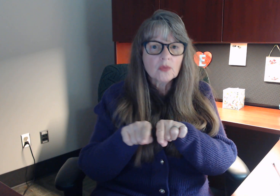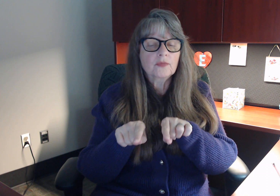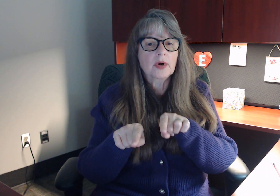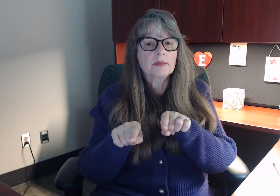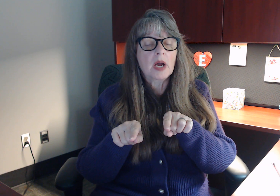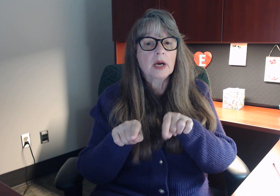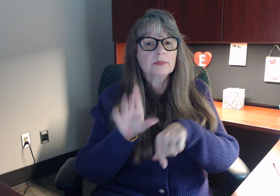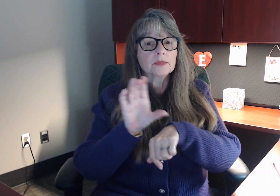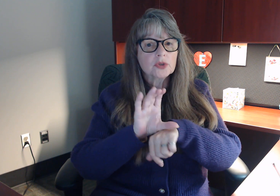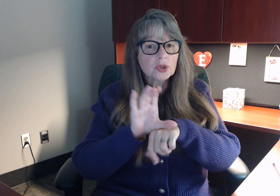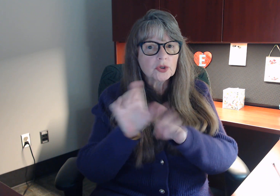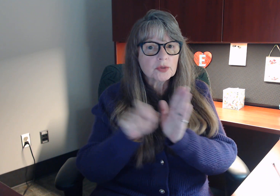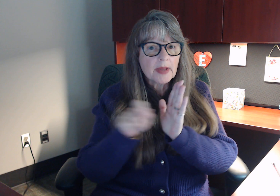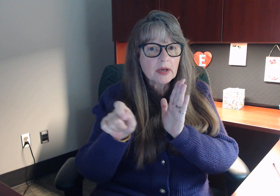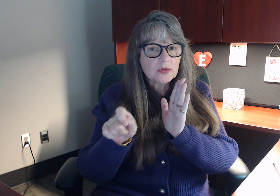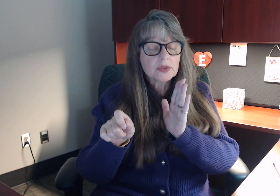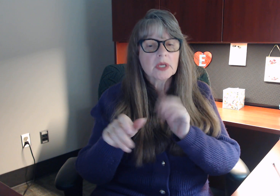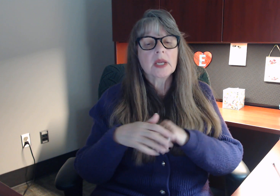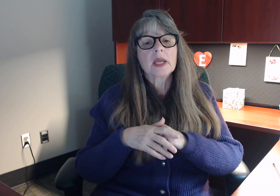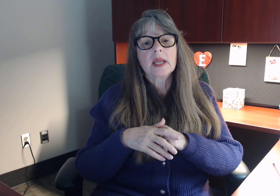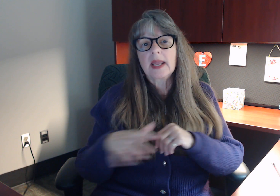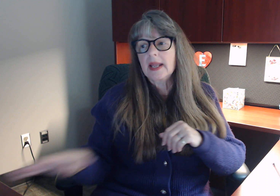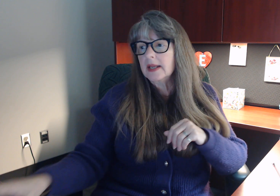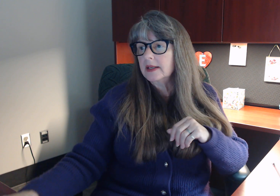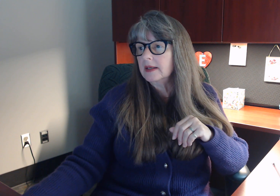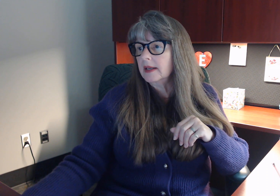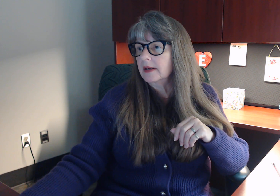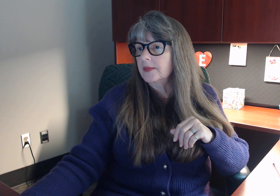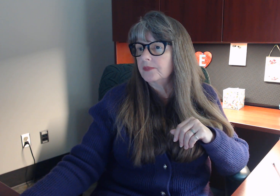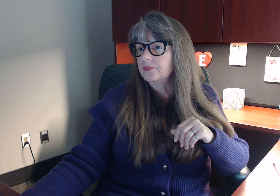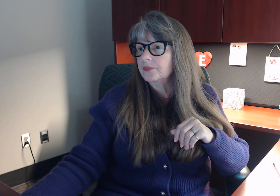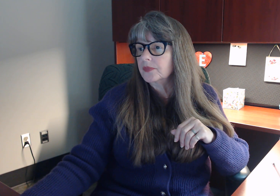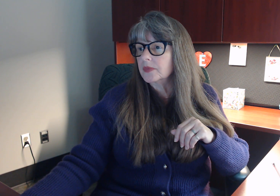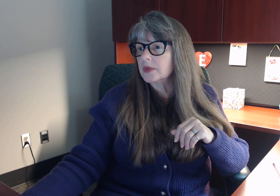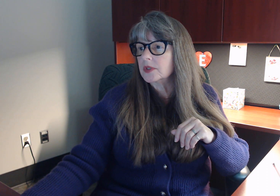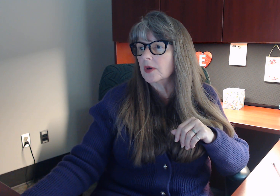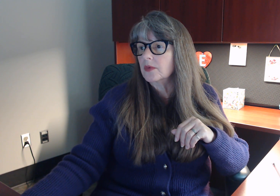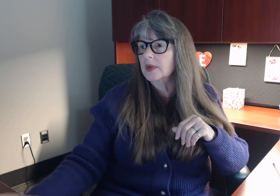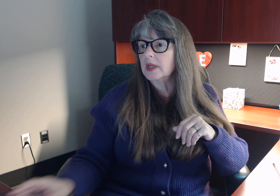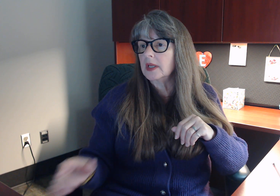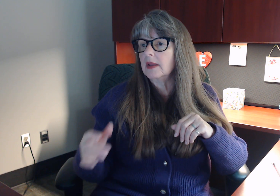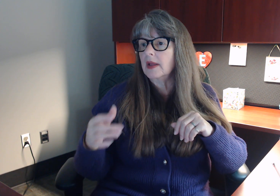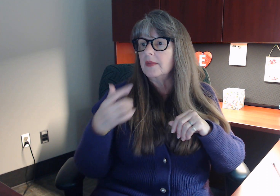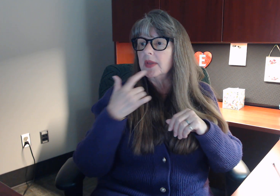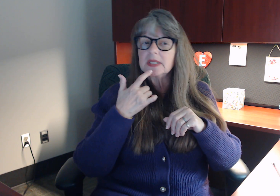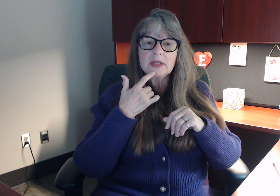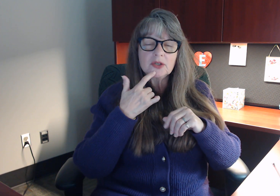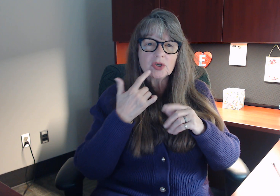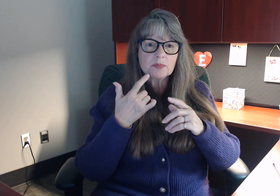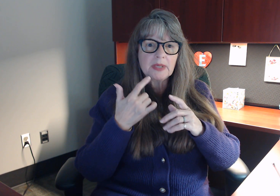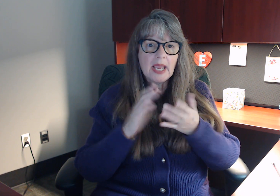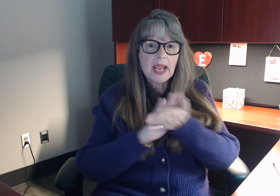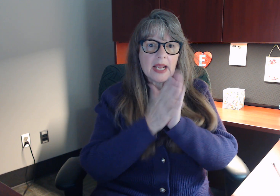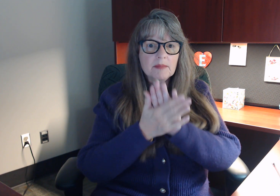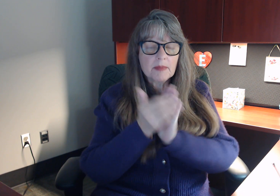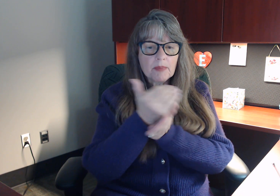from church bells, and so they said that it just became